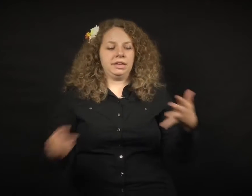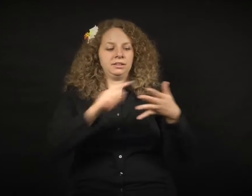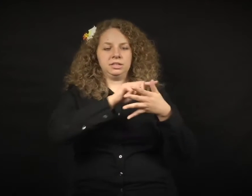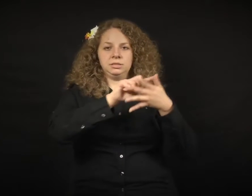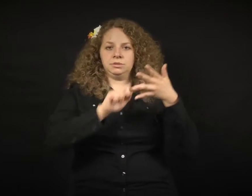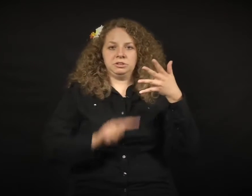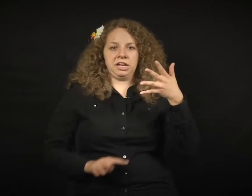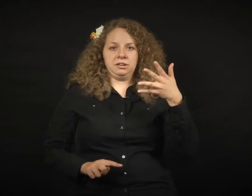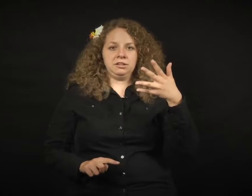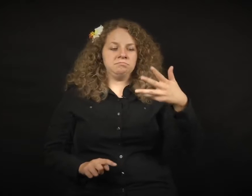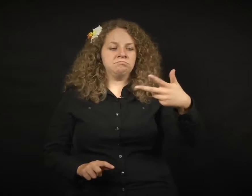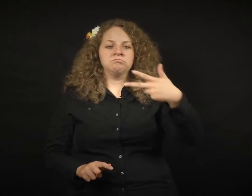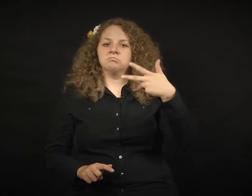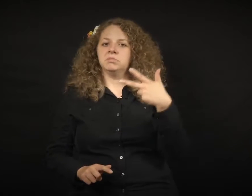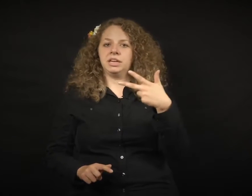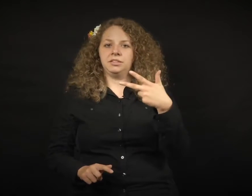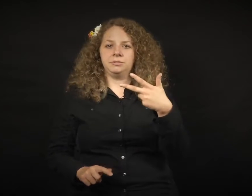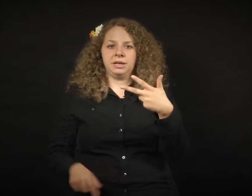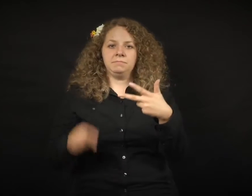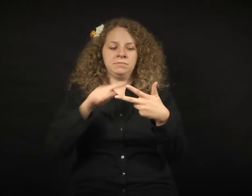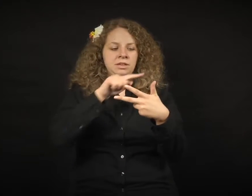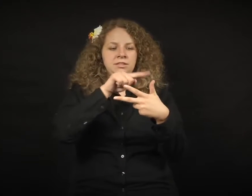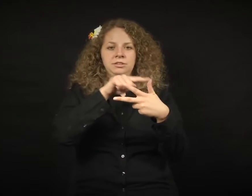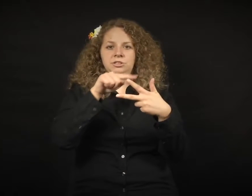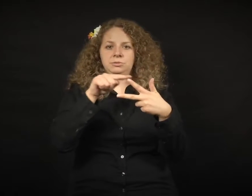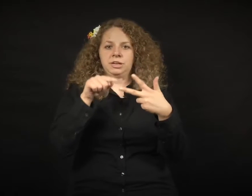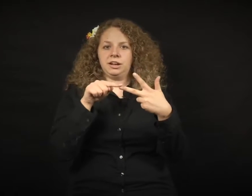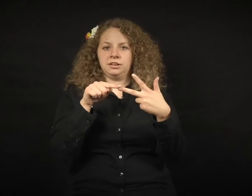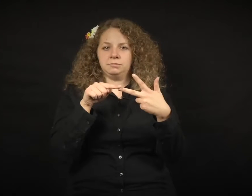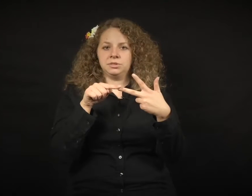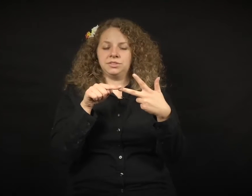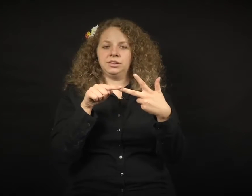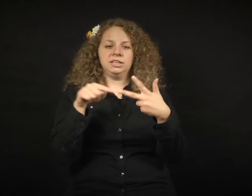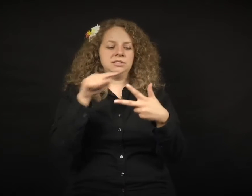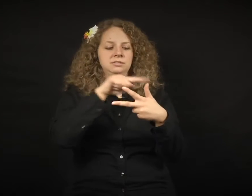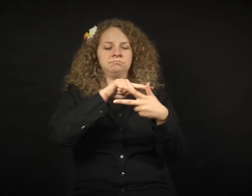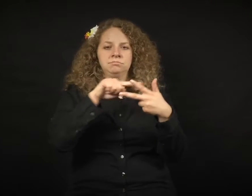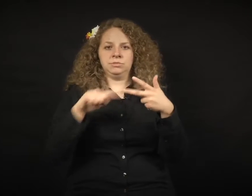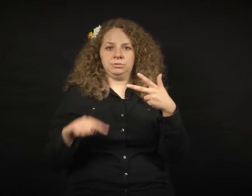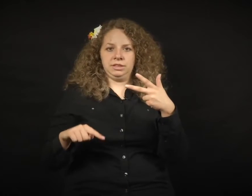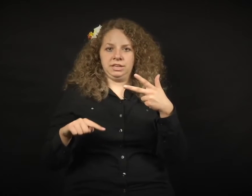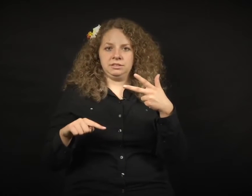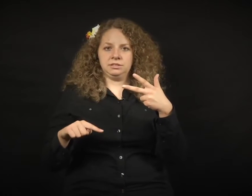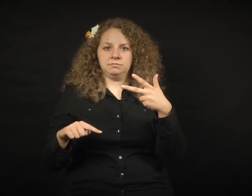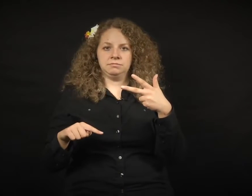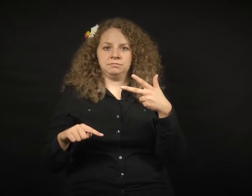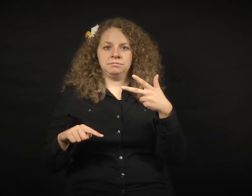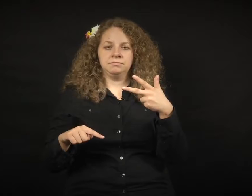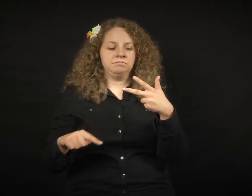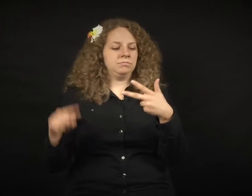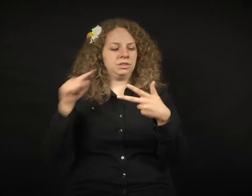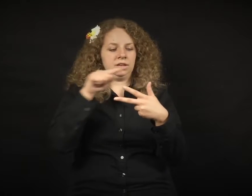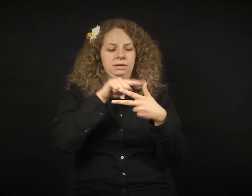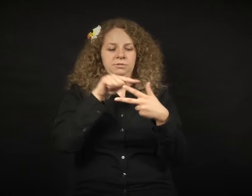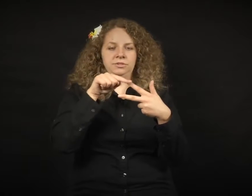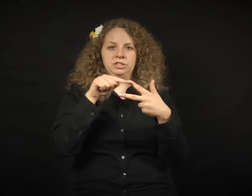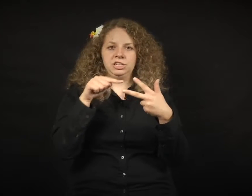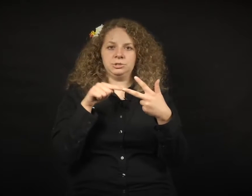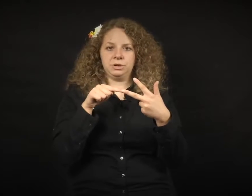Making a list with your hand, like a three. There's three items on the list. Three things, and I can refer to each one.